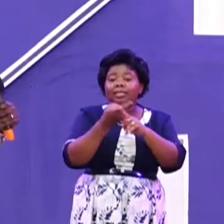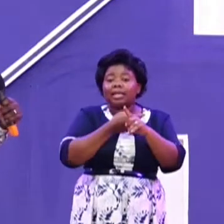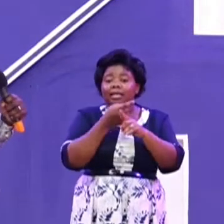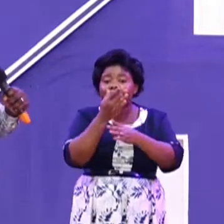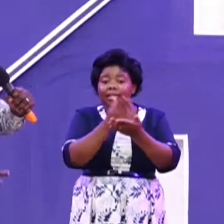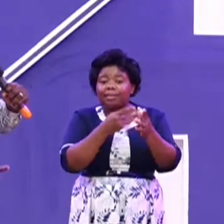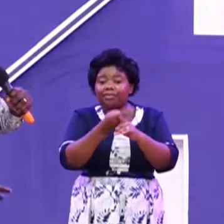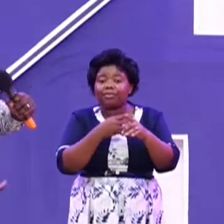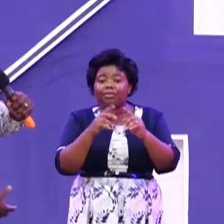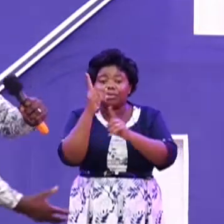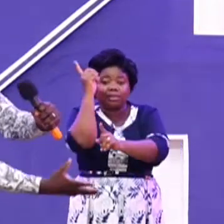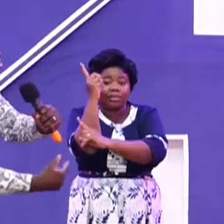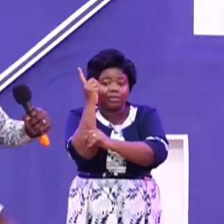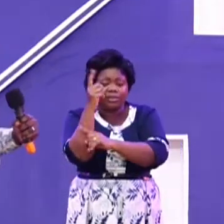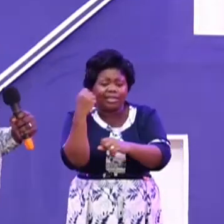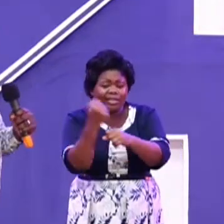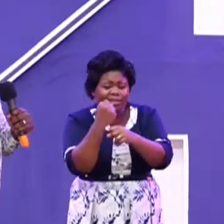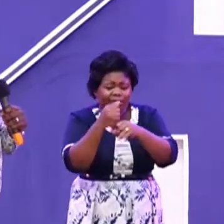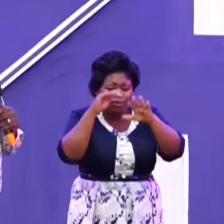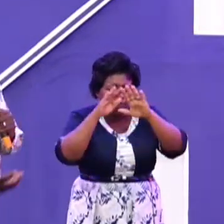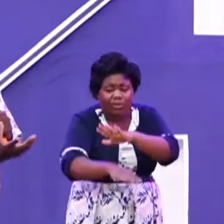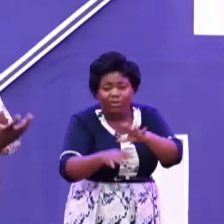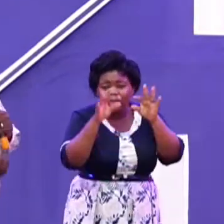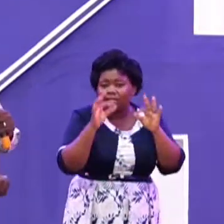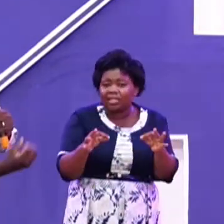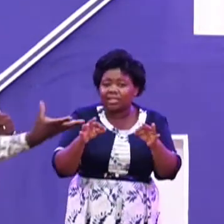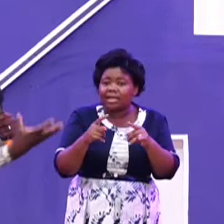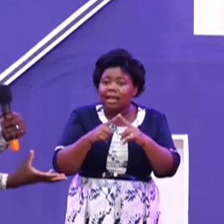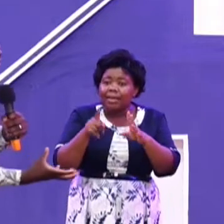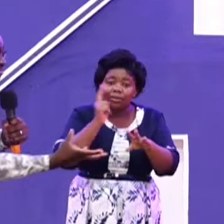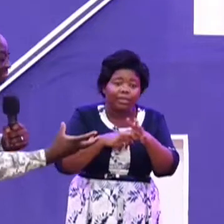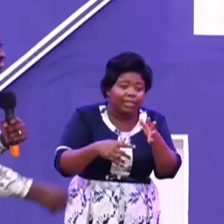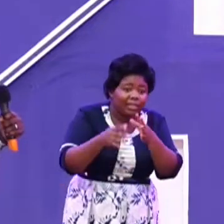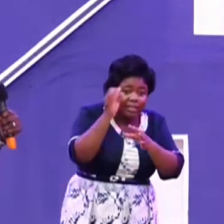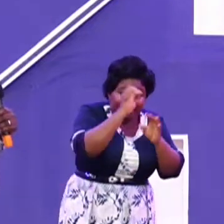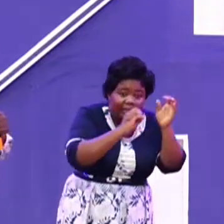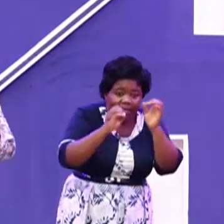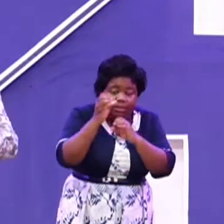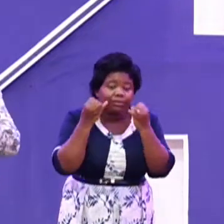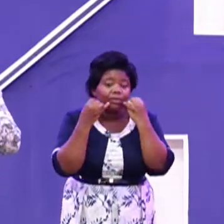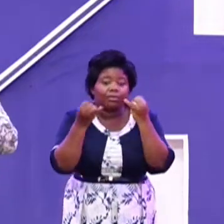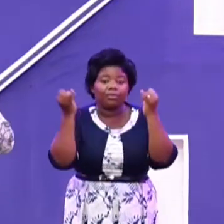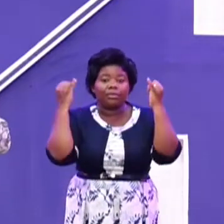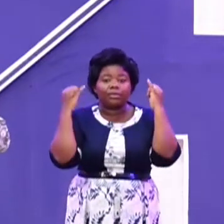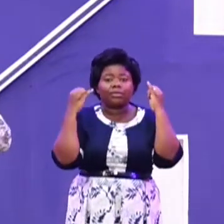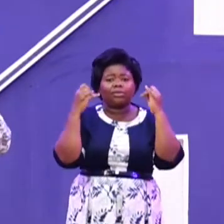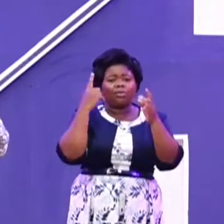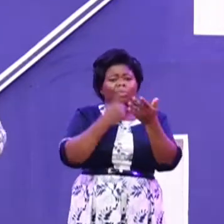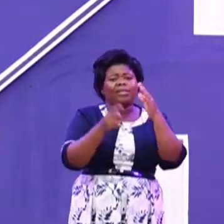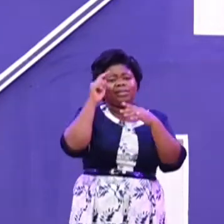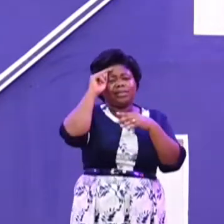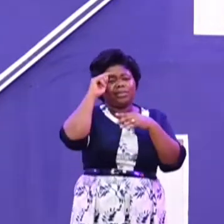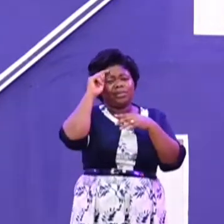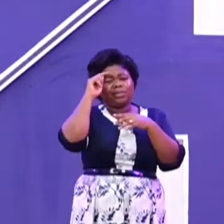those men of intelligence, they do lowly things, but they're seeking out for information.